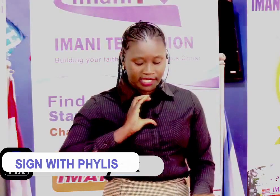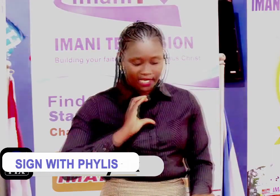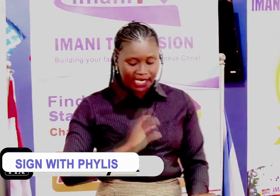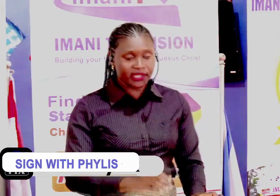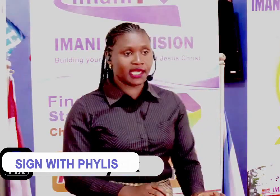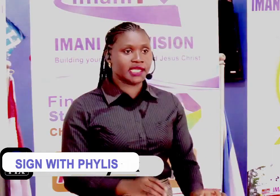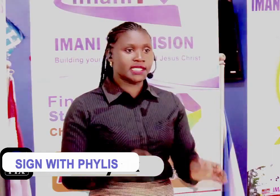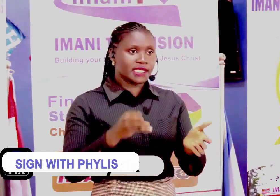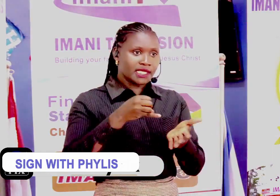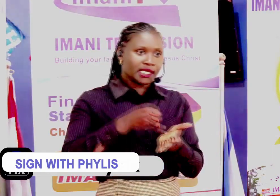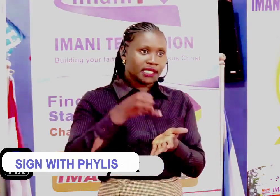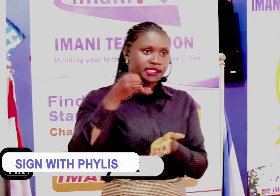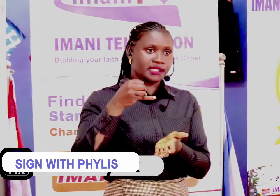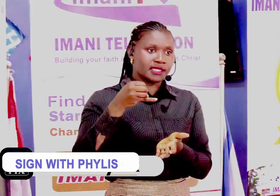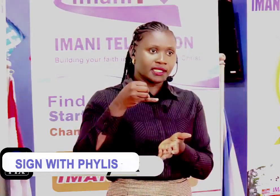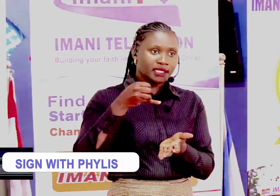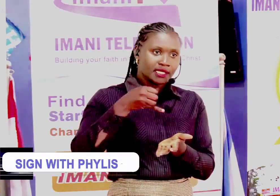and then it